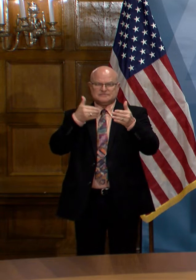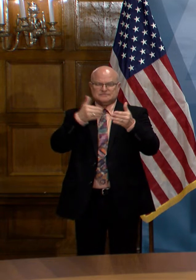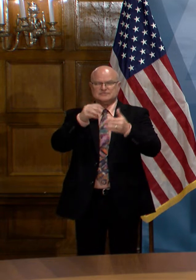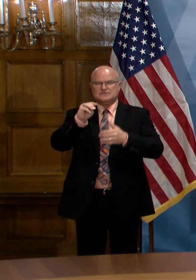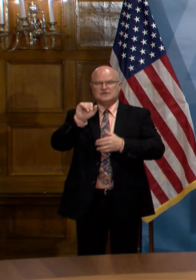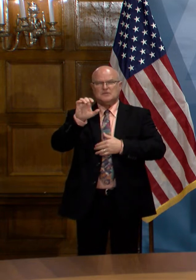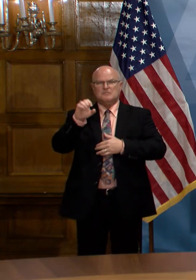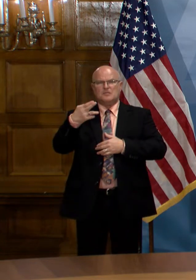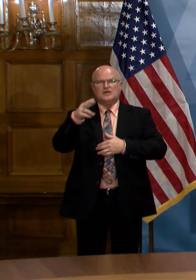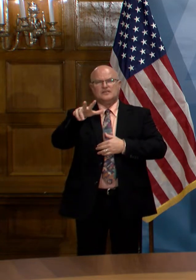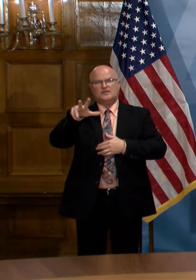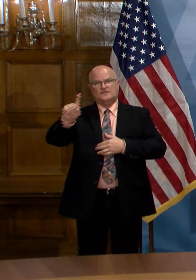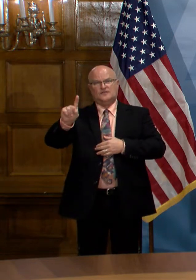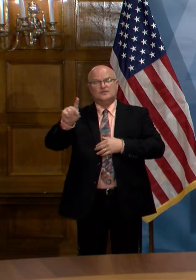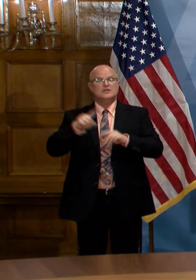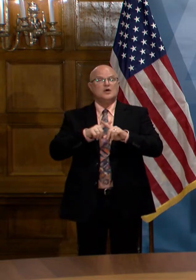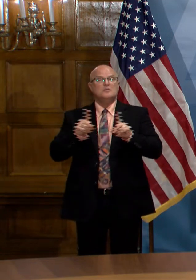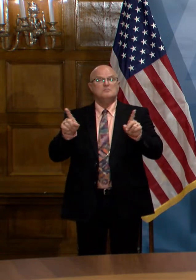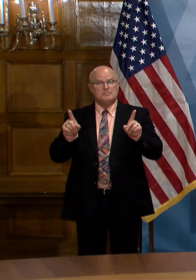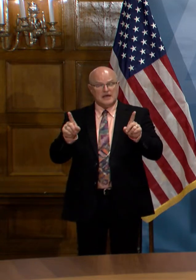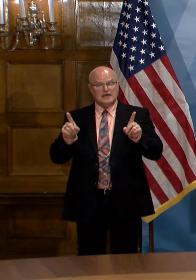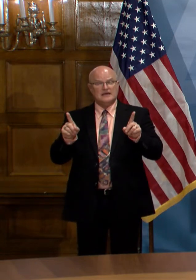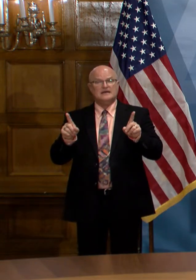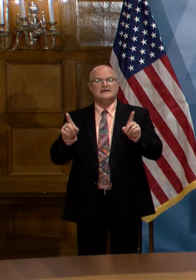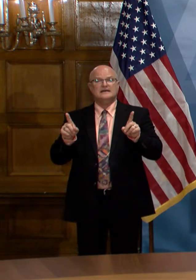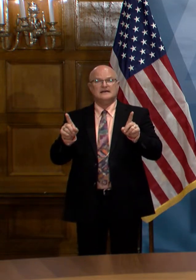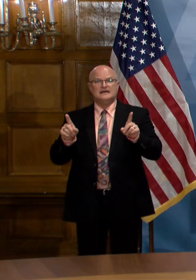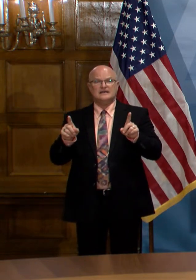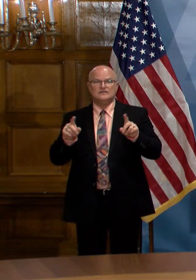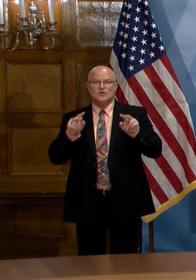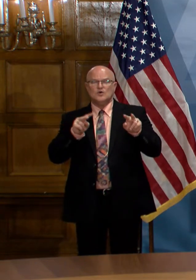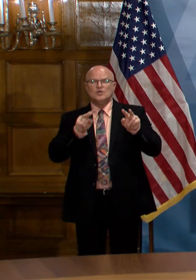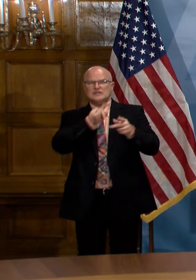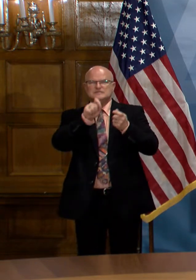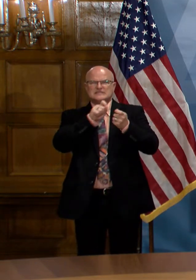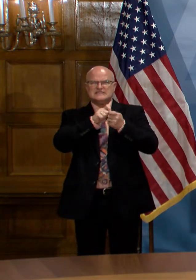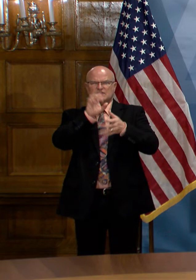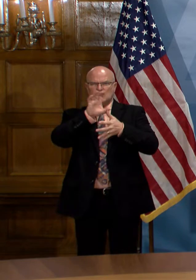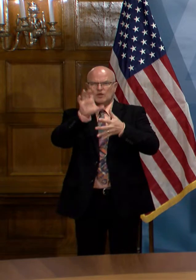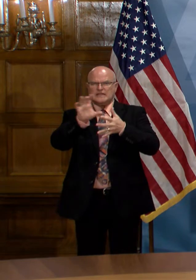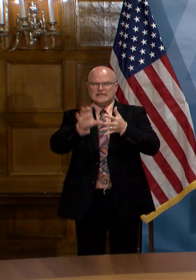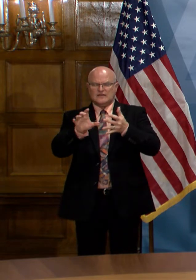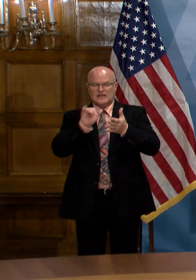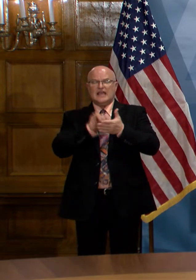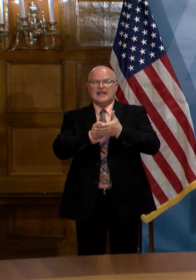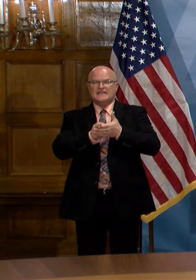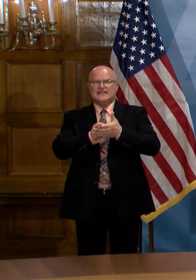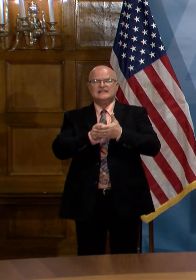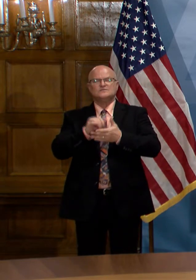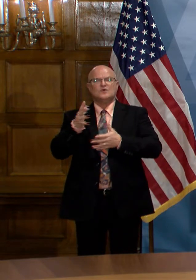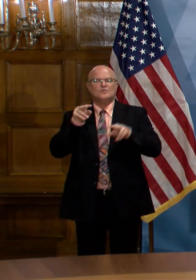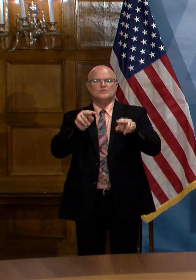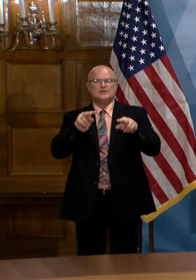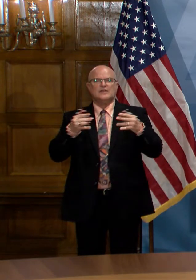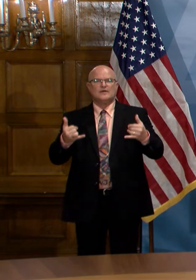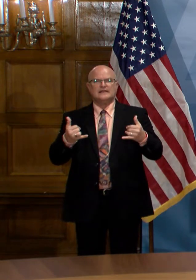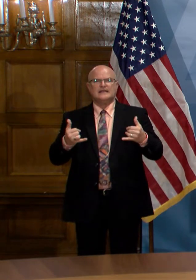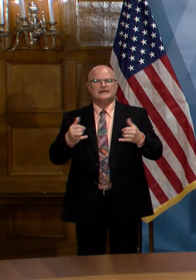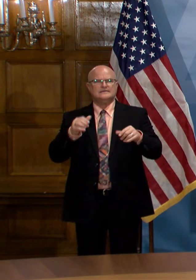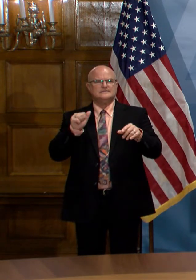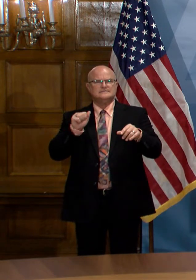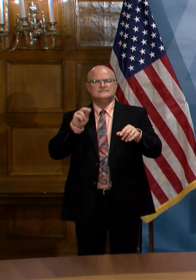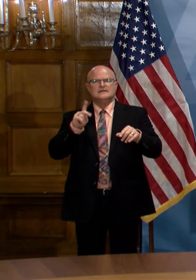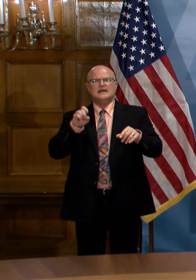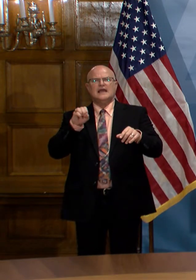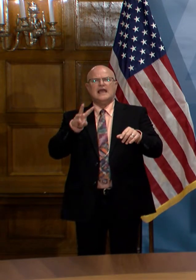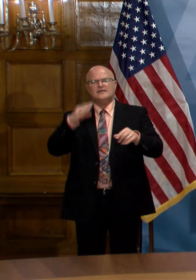March 31st. But as to we look at the specific criteria, and that's the factors that we're looking at. Andrew, I know